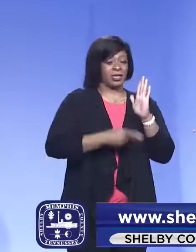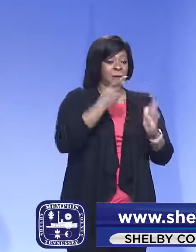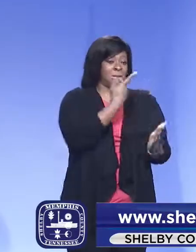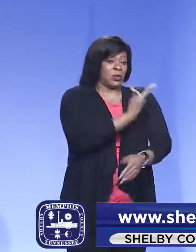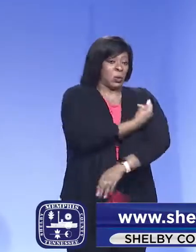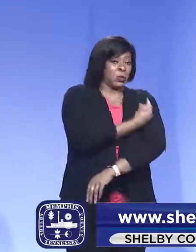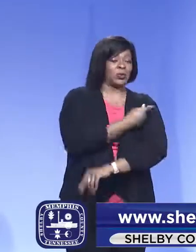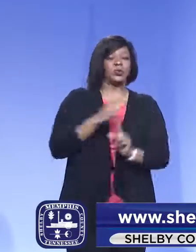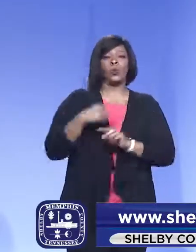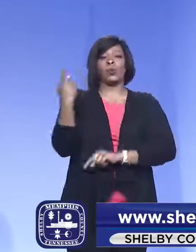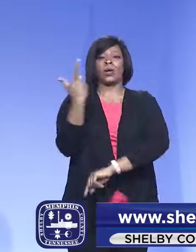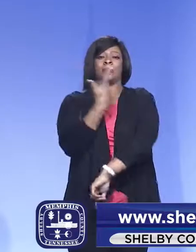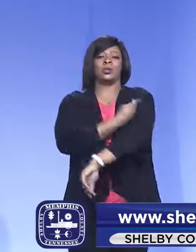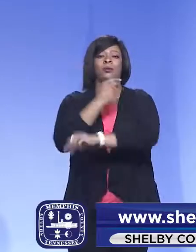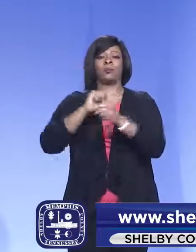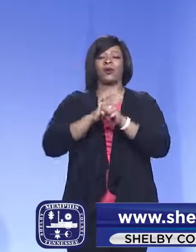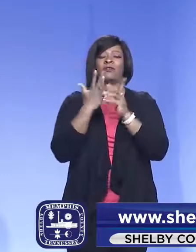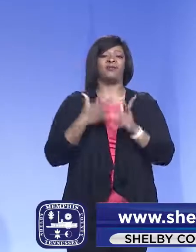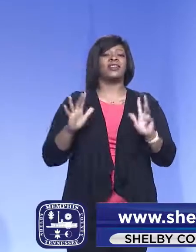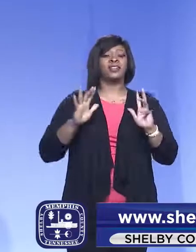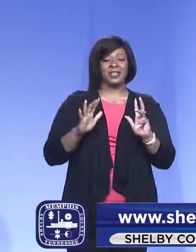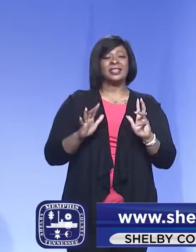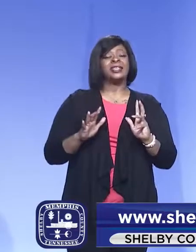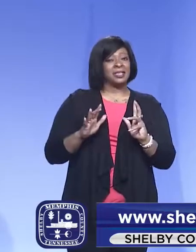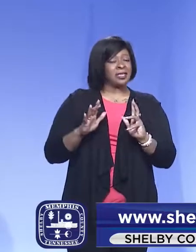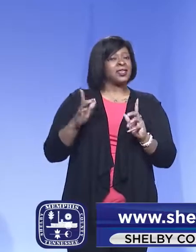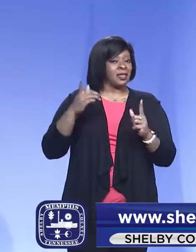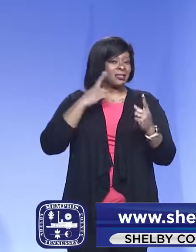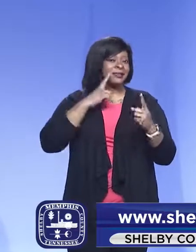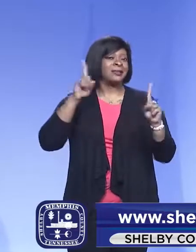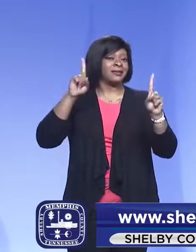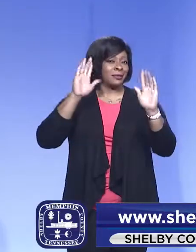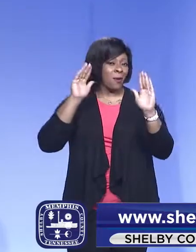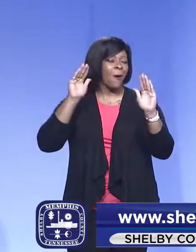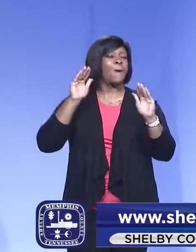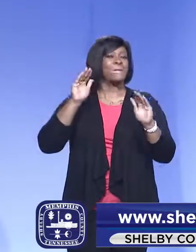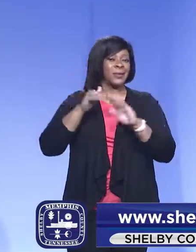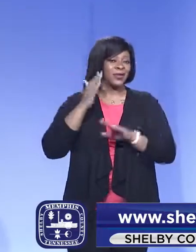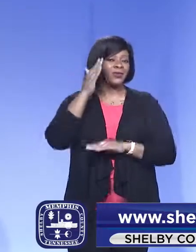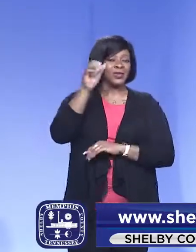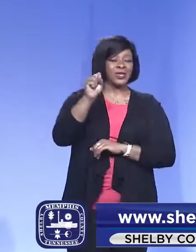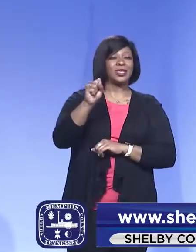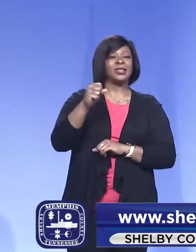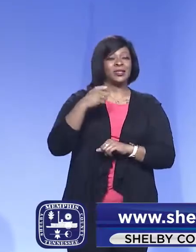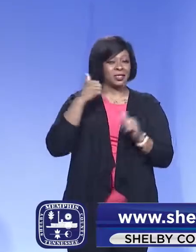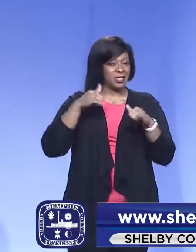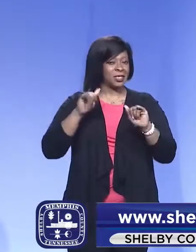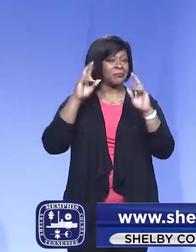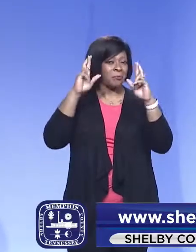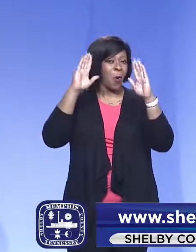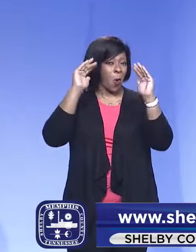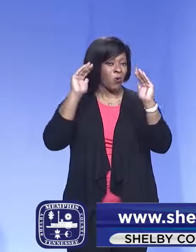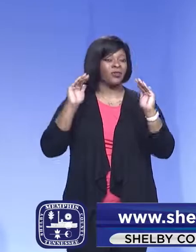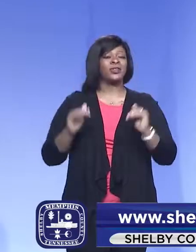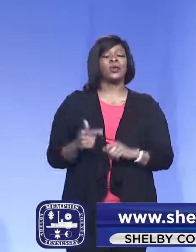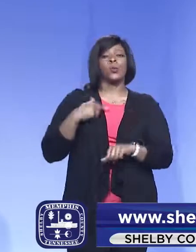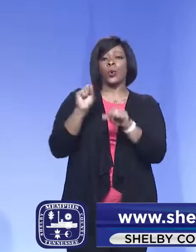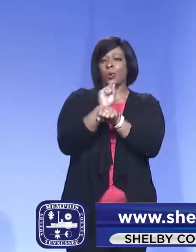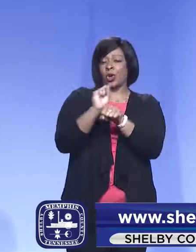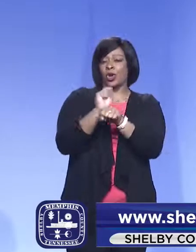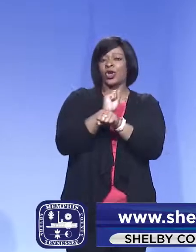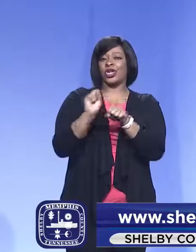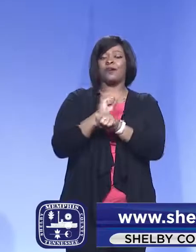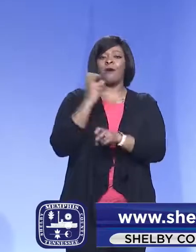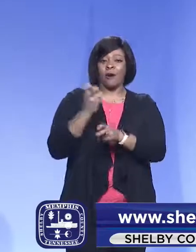dose to the single dose. So there's light at the end of the tunnel. There are reasons to be hopeful, and we are working